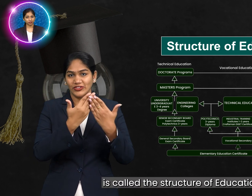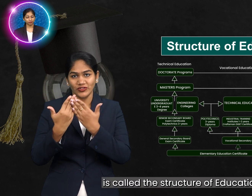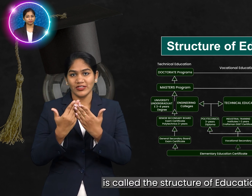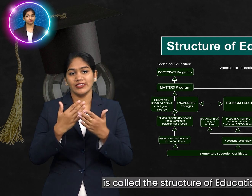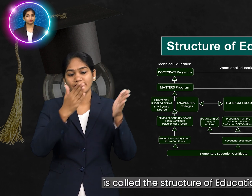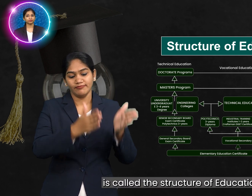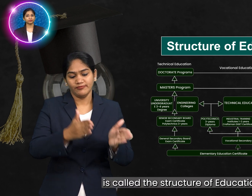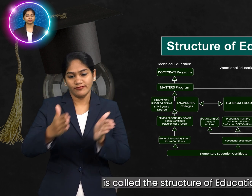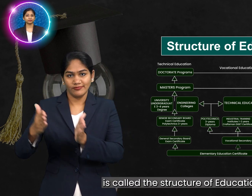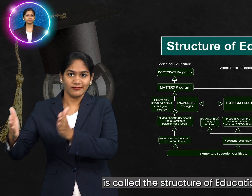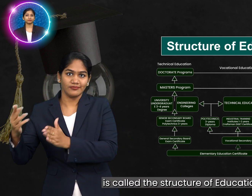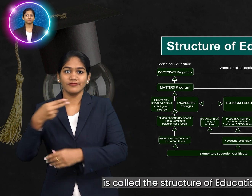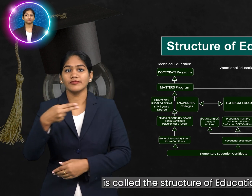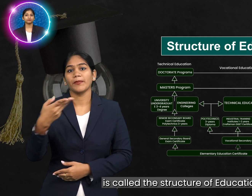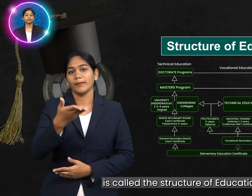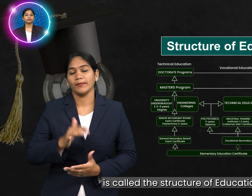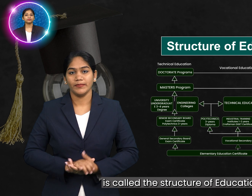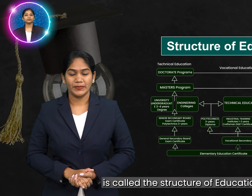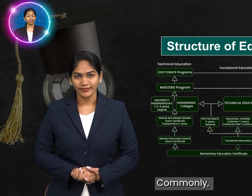education.